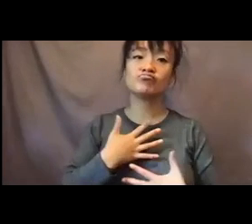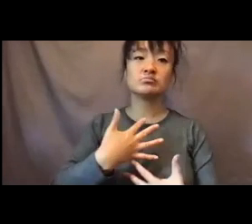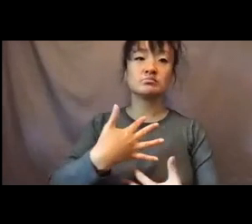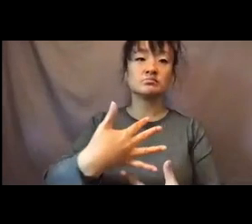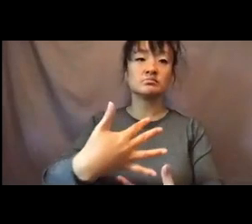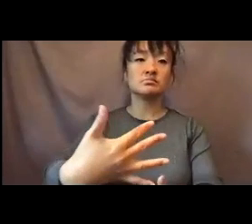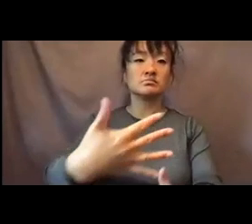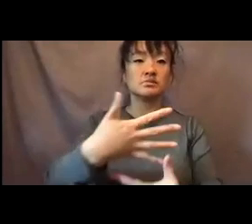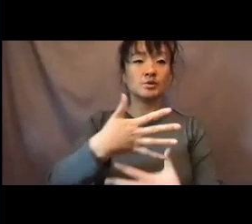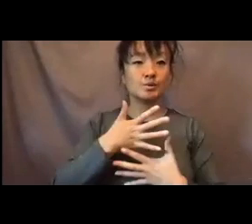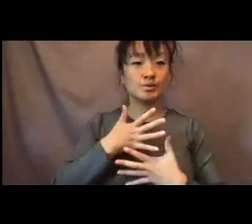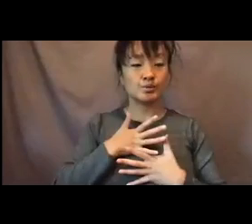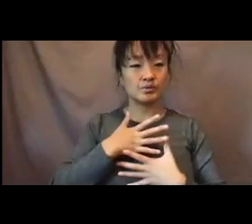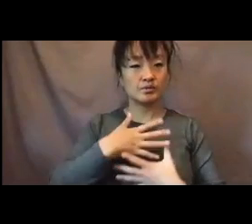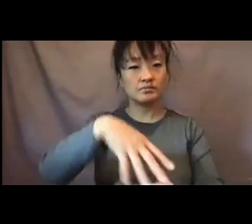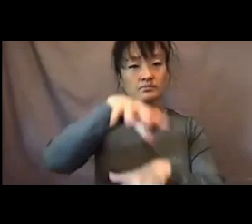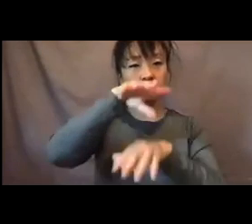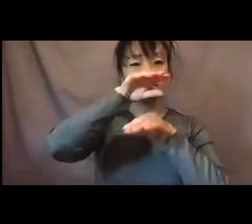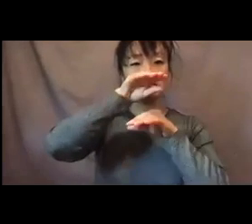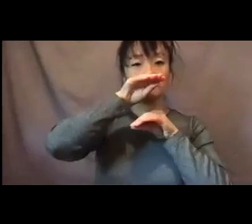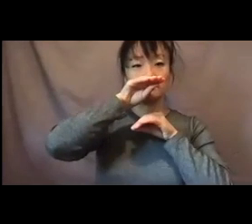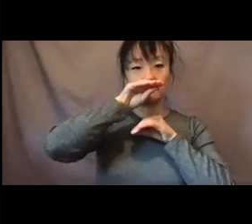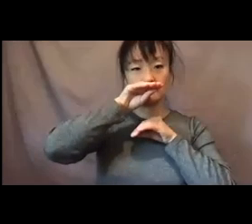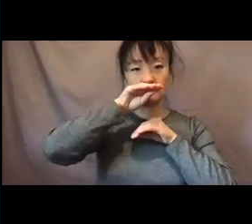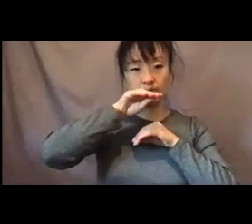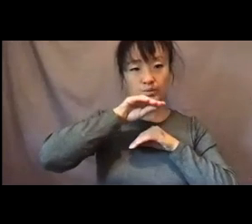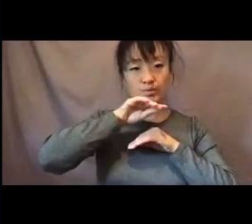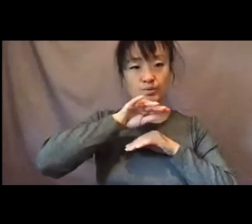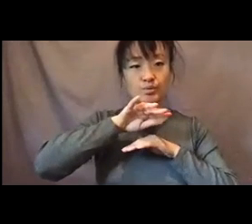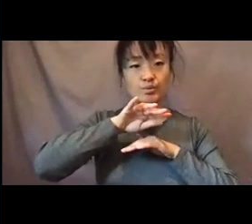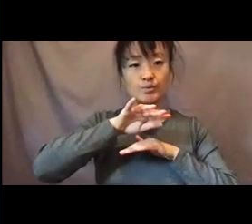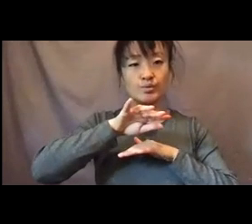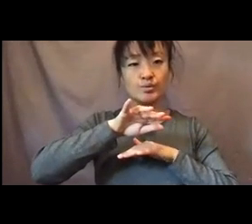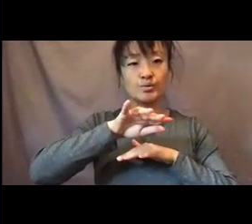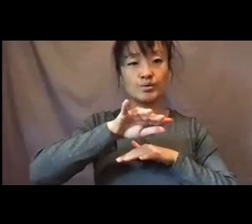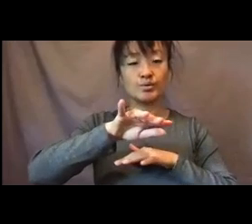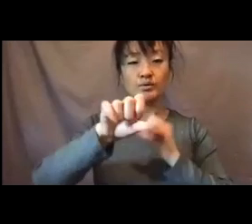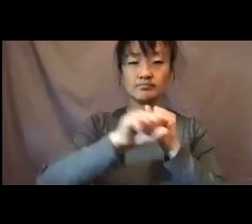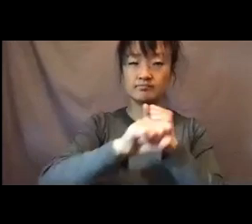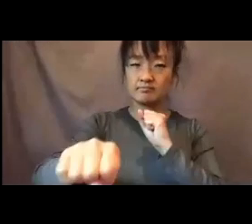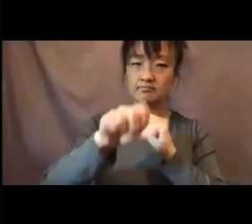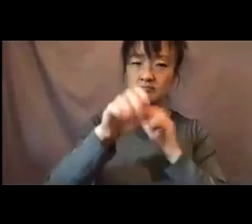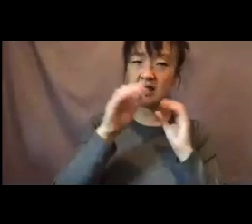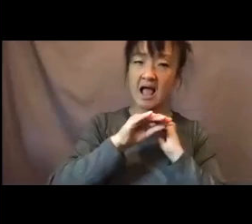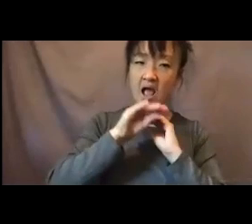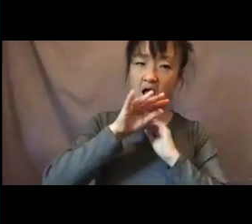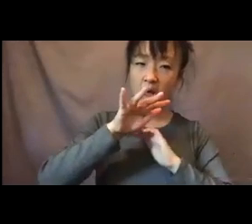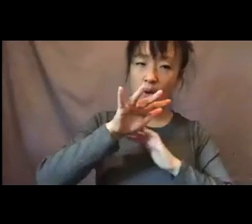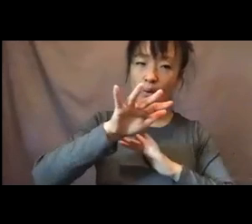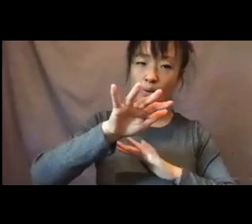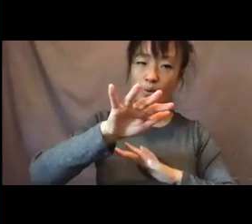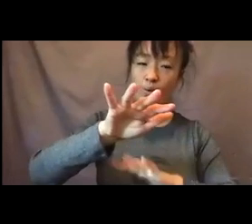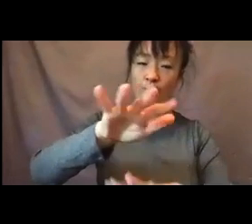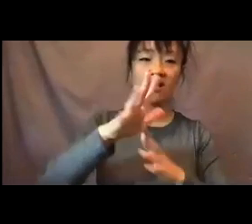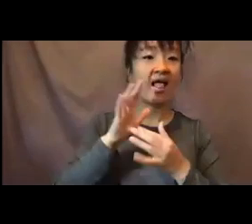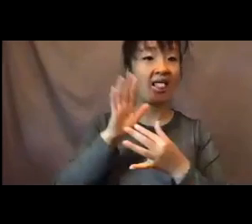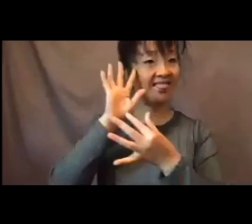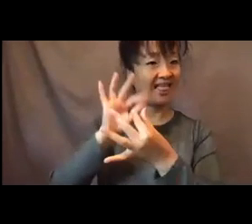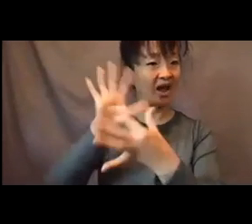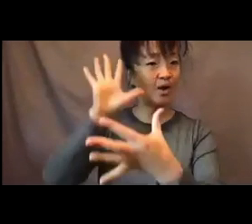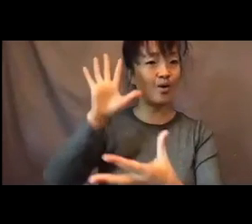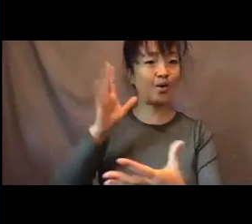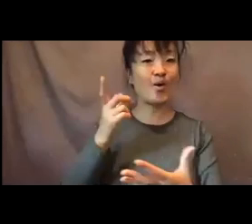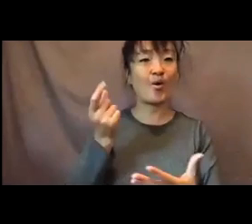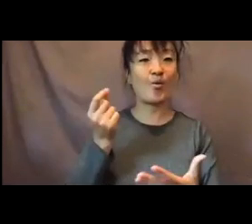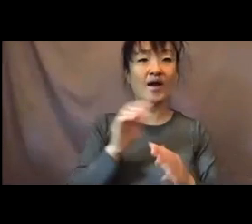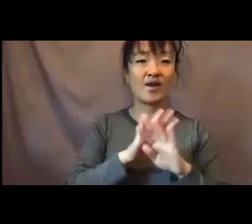releasing, right? Breathing out longer than you're breathing in, right? Because when we're breathing out, we're acknowledging that we're letting go of what no longer serves